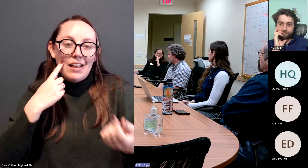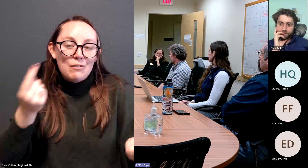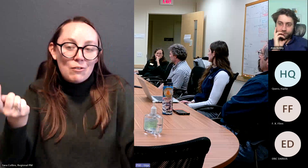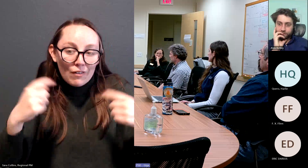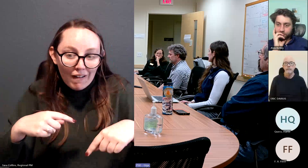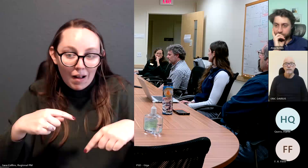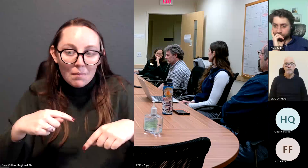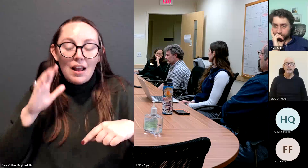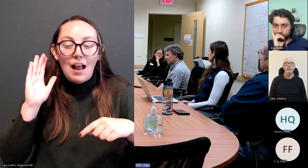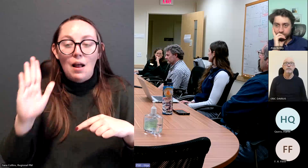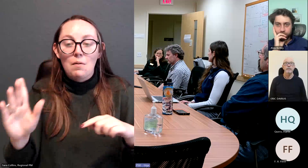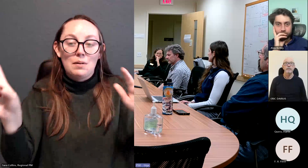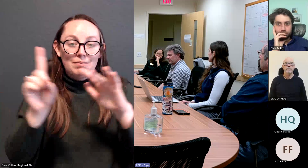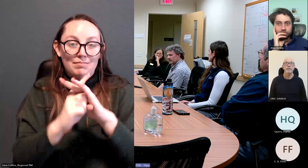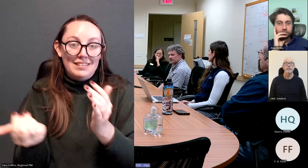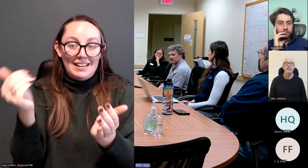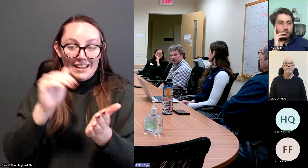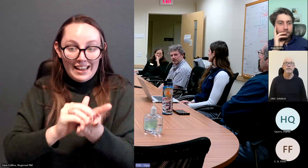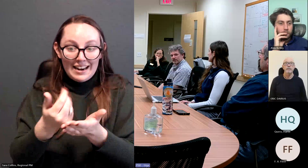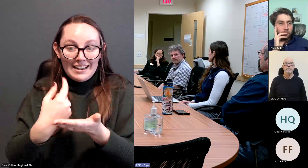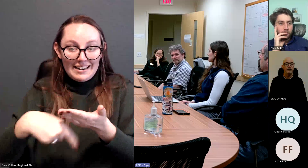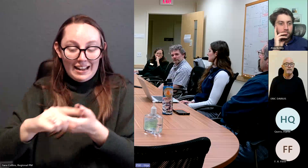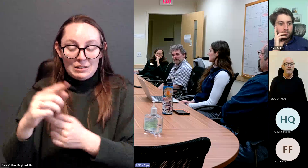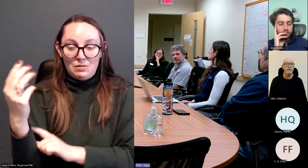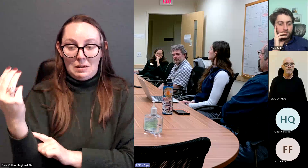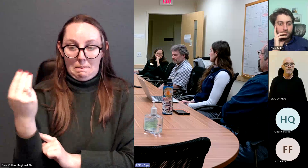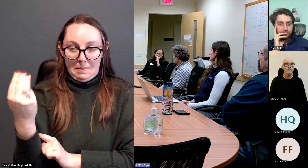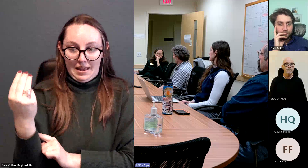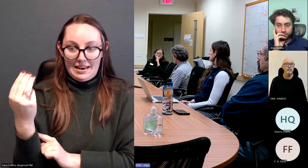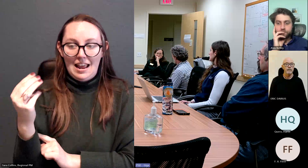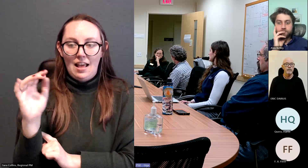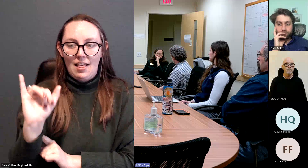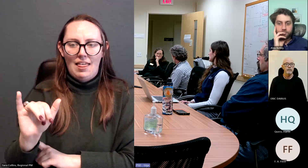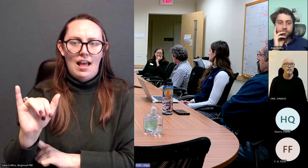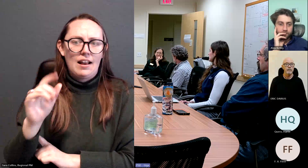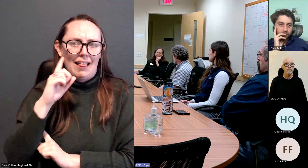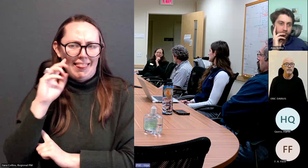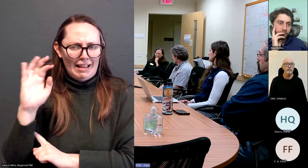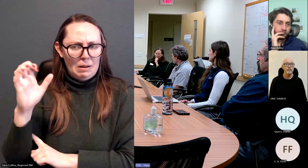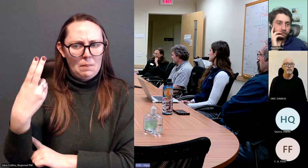next Monday. Not sure what that day is, the 25th maybe. Be back here the